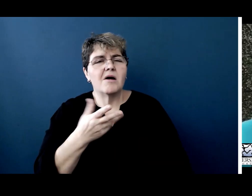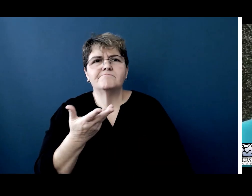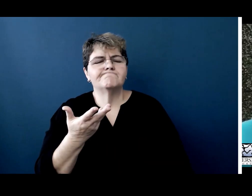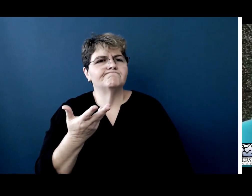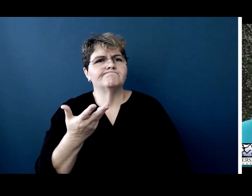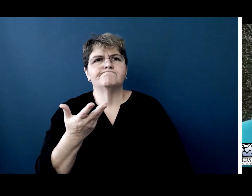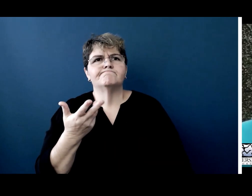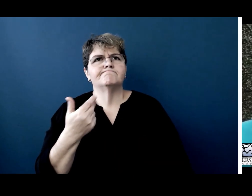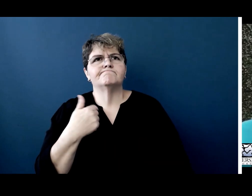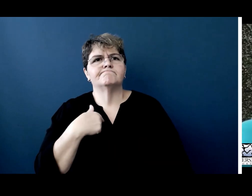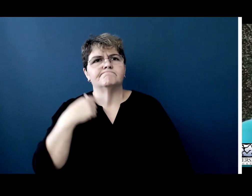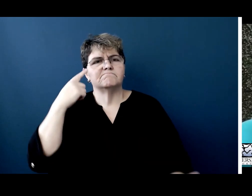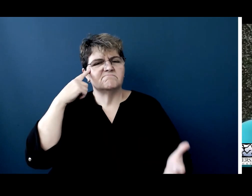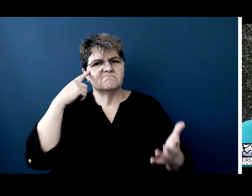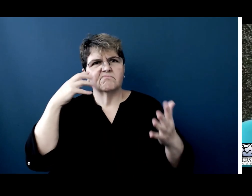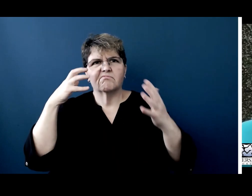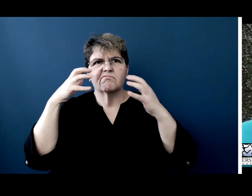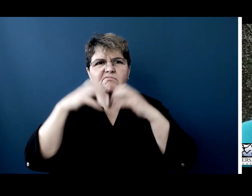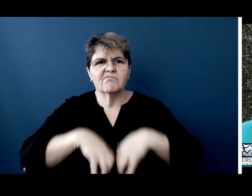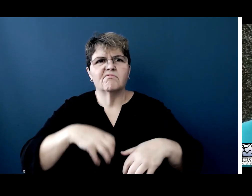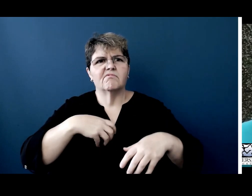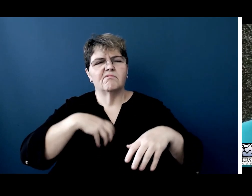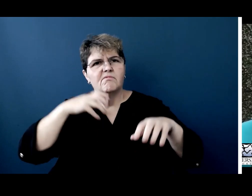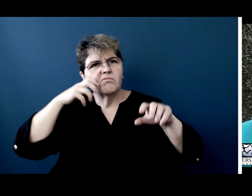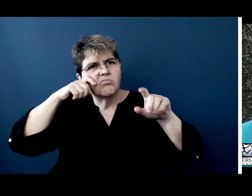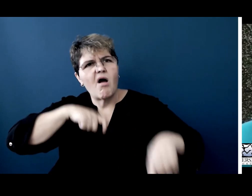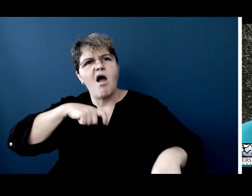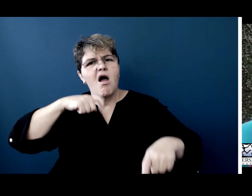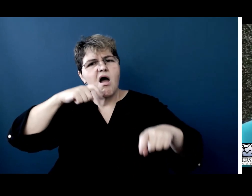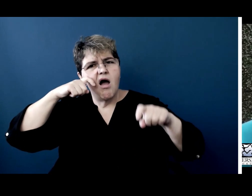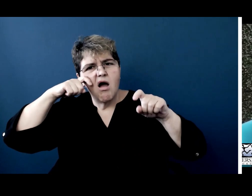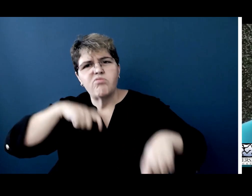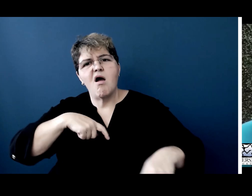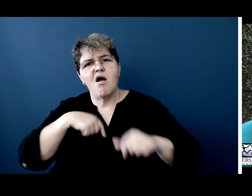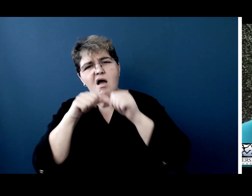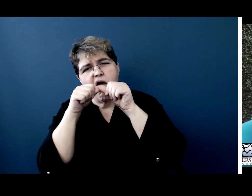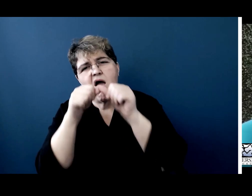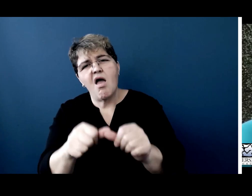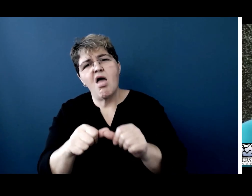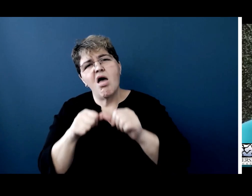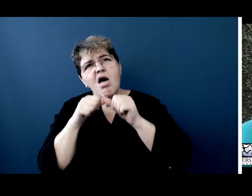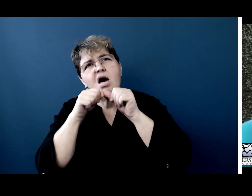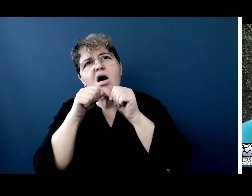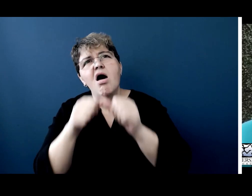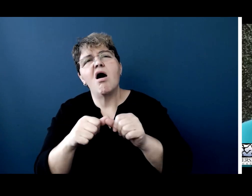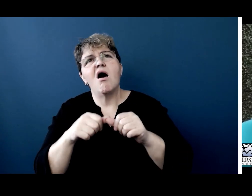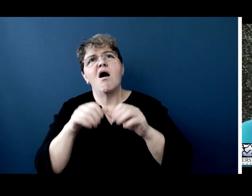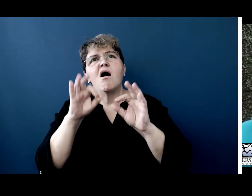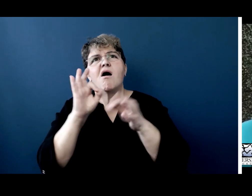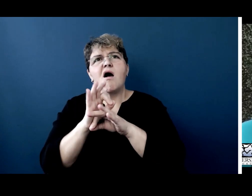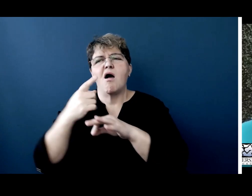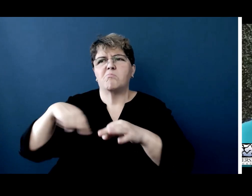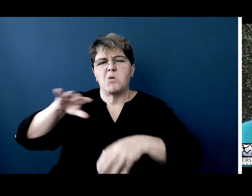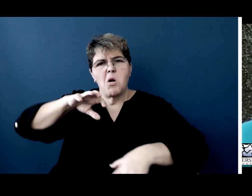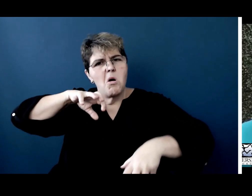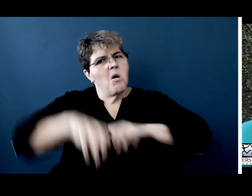stop. It was tough on all of us. So I can only imagine what that must have felt like back then,